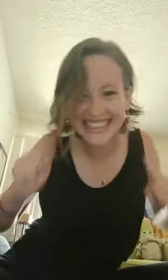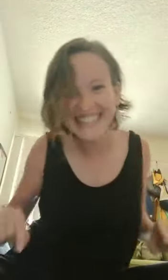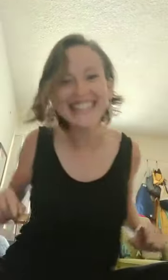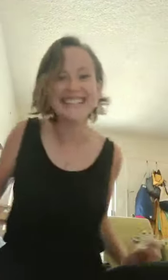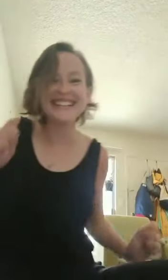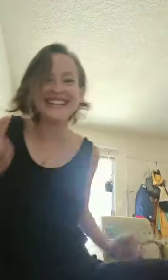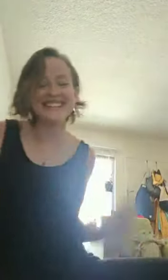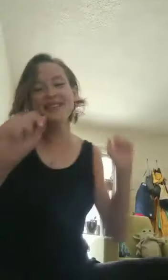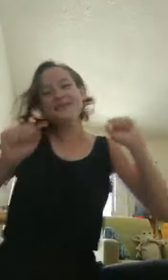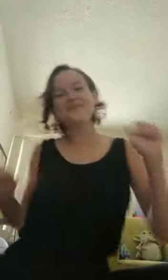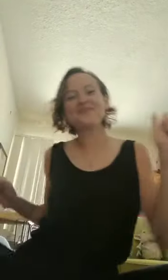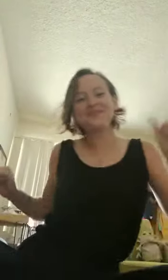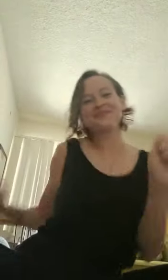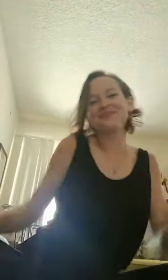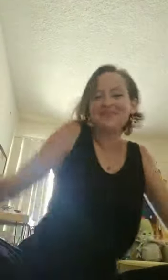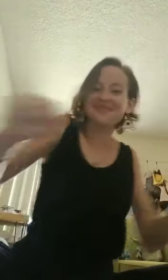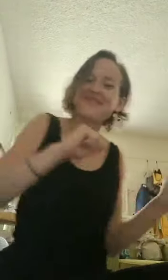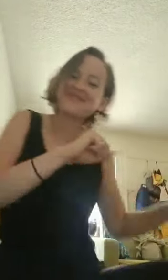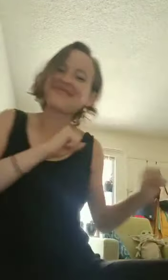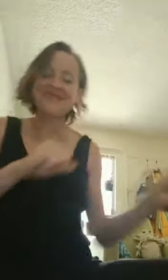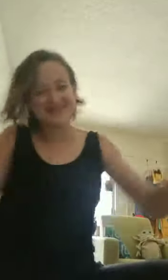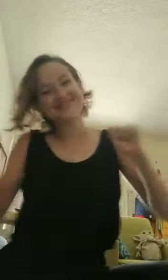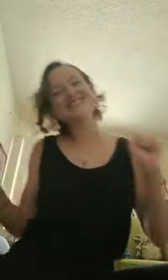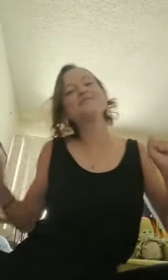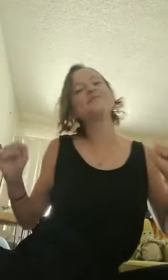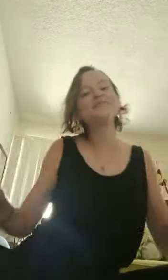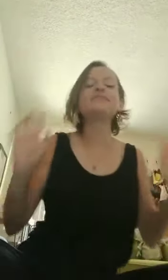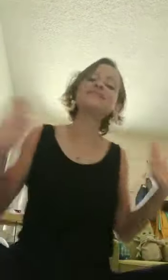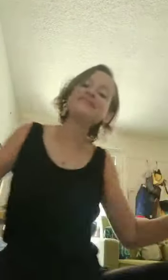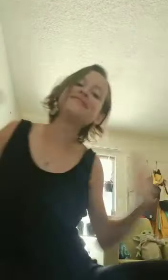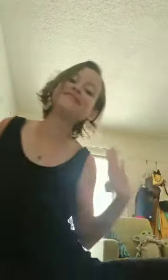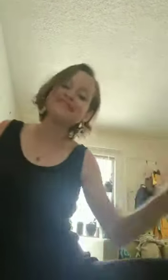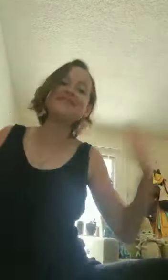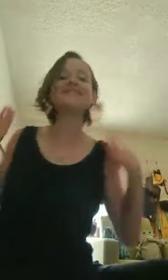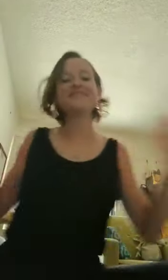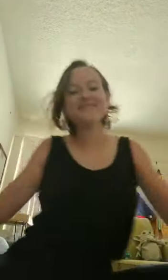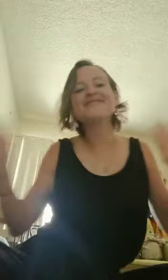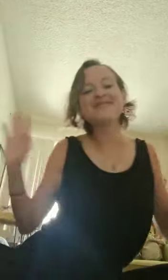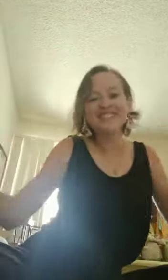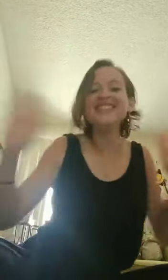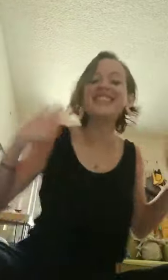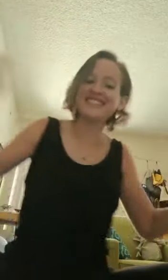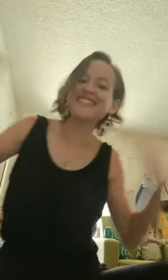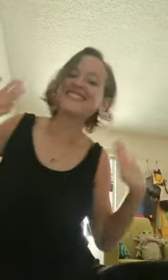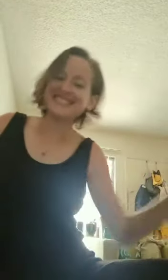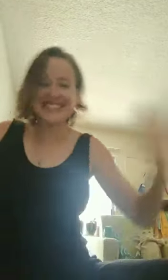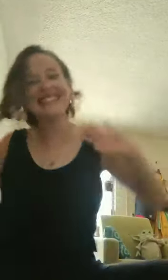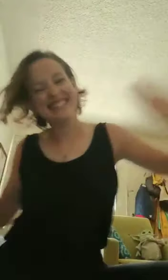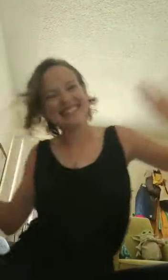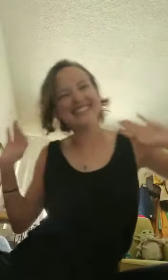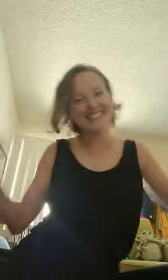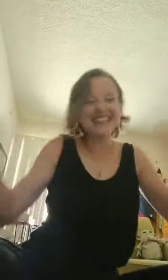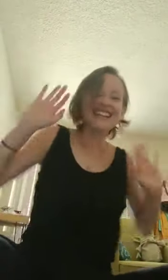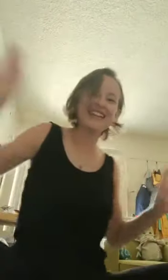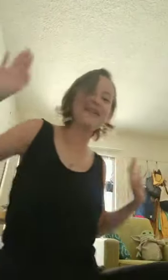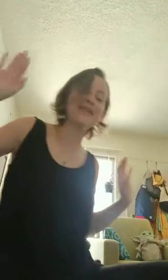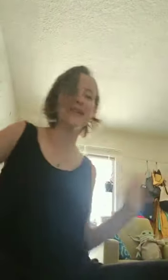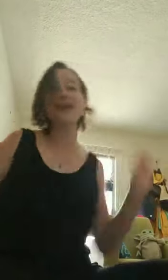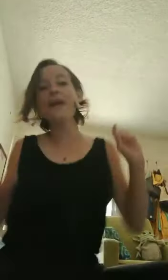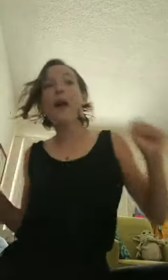grin. Everybody's an original, even if you have a spring.